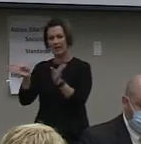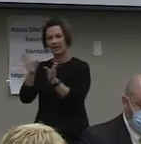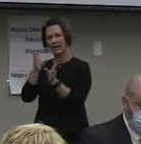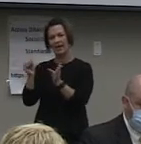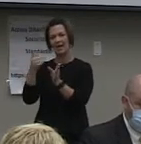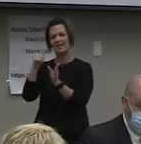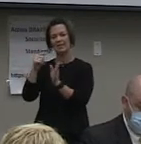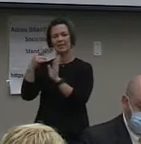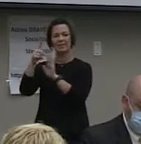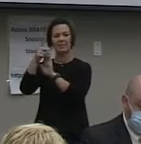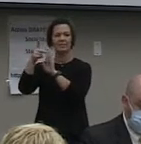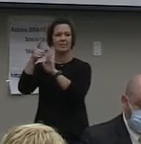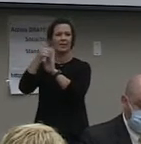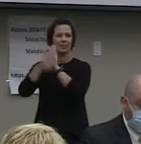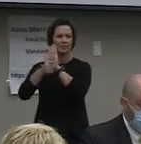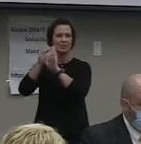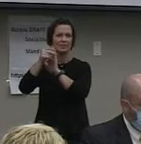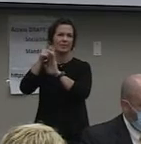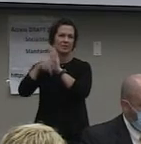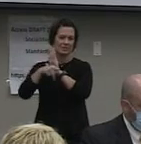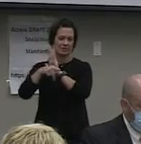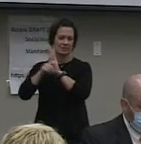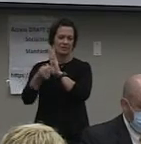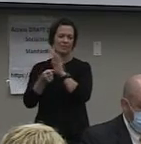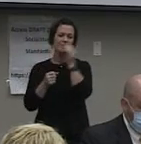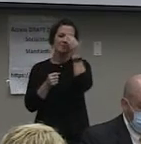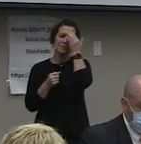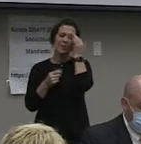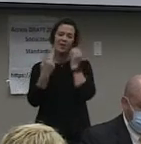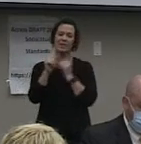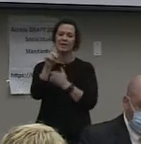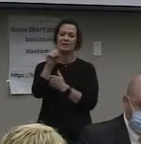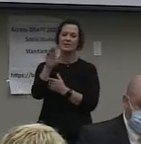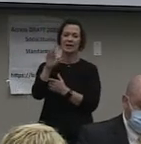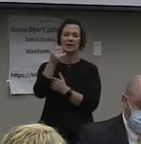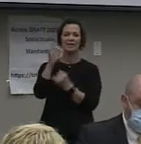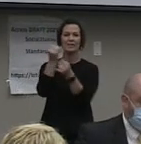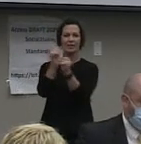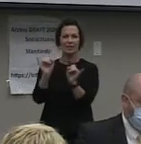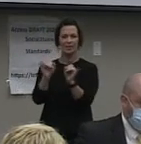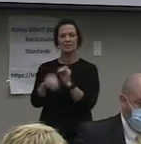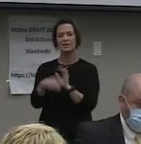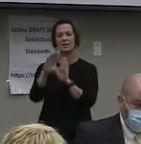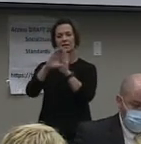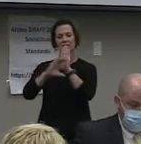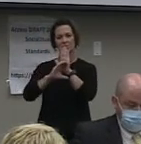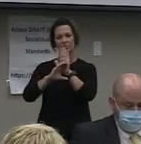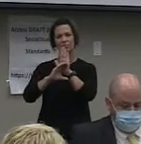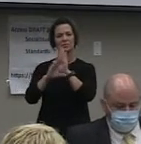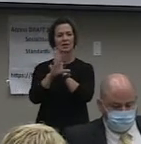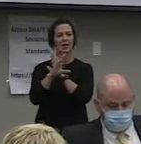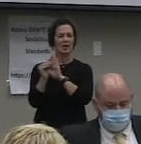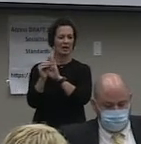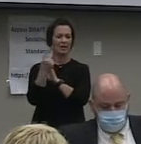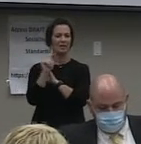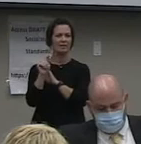of Enlightenment philosophy and political theory, the Declaration of Independence, and the Constitution and the Federalist Papers.